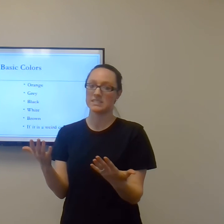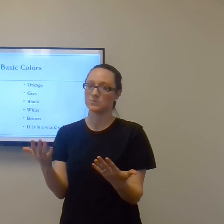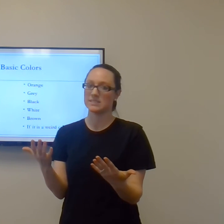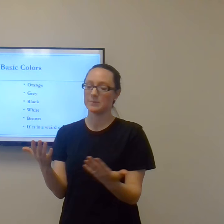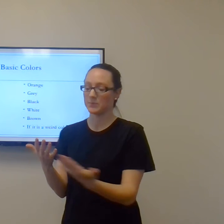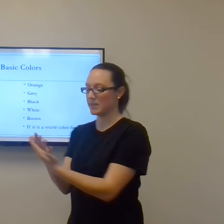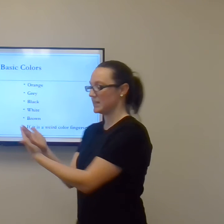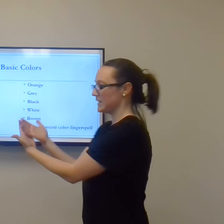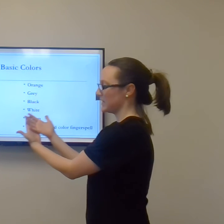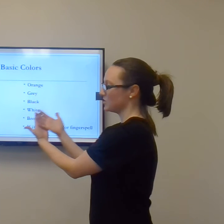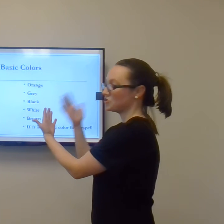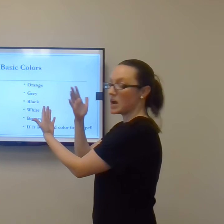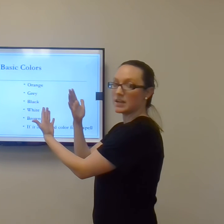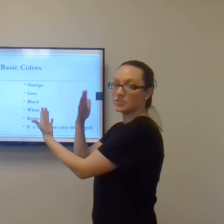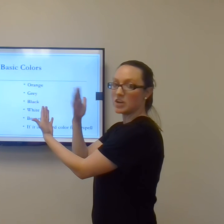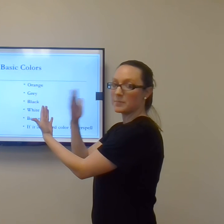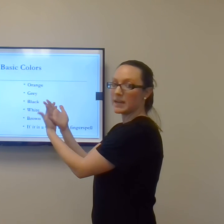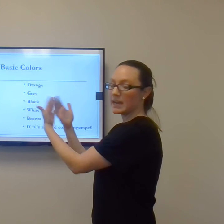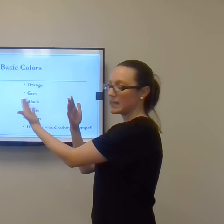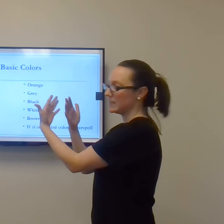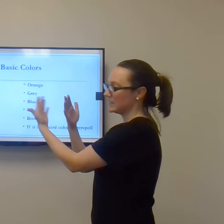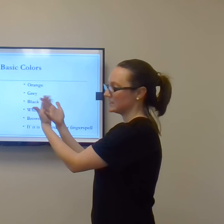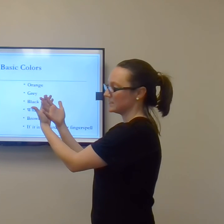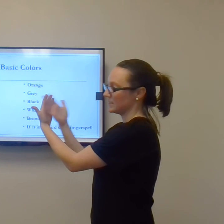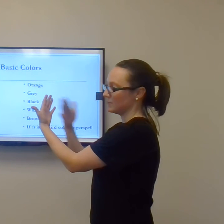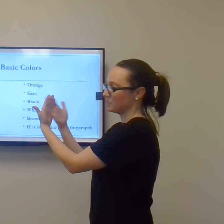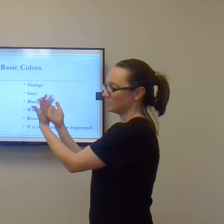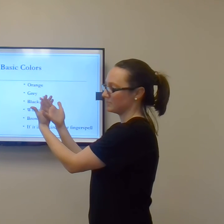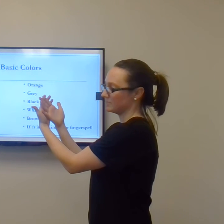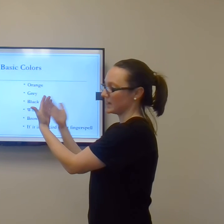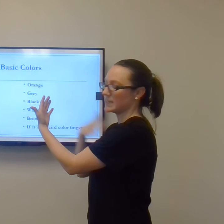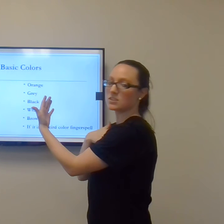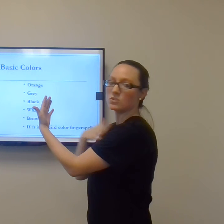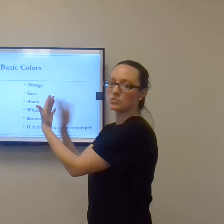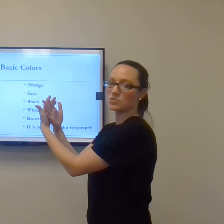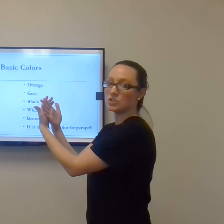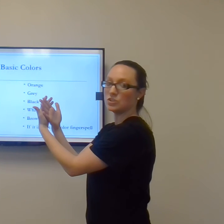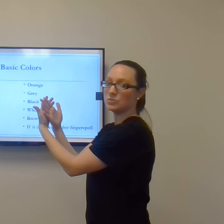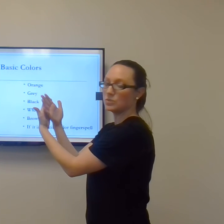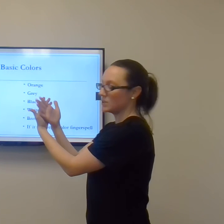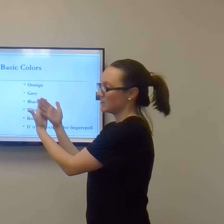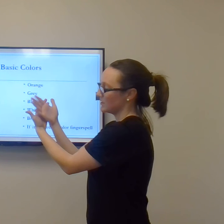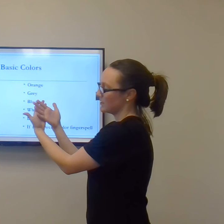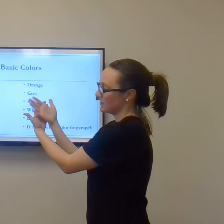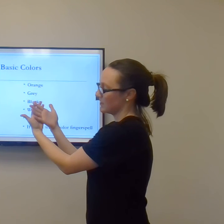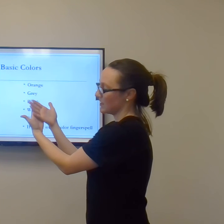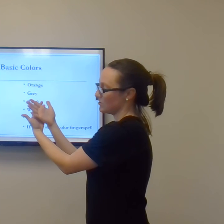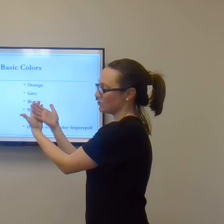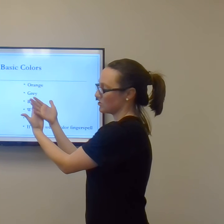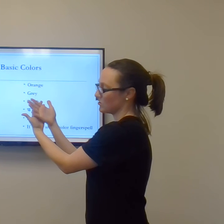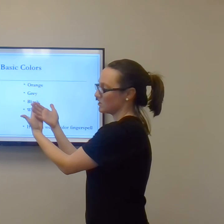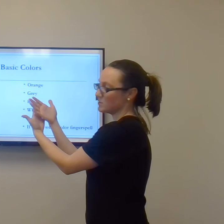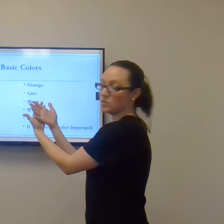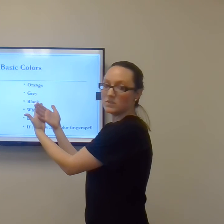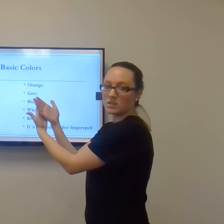it's really simple. Your dominant hand is, I guess, closer to you, and you're just going to move it